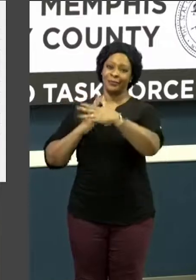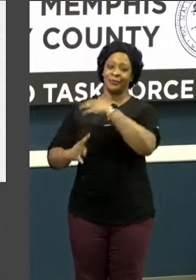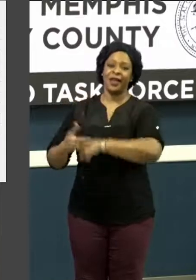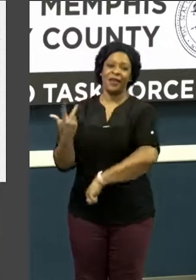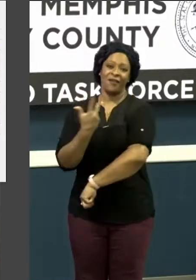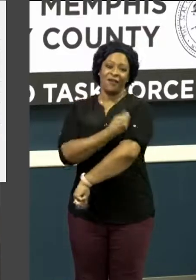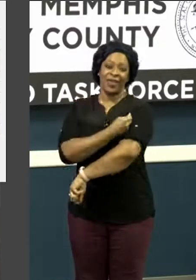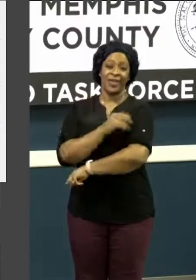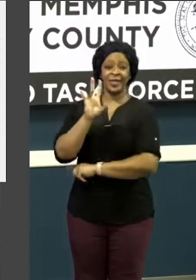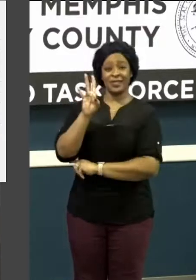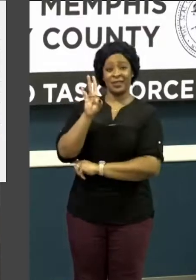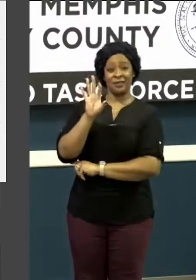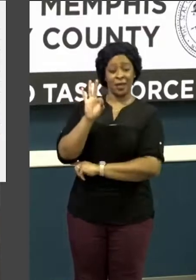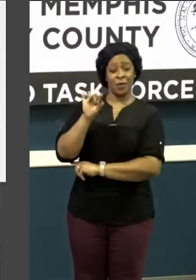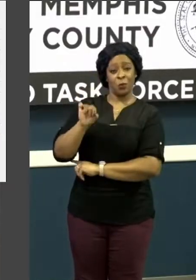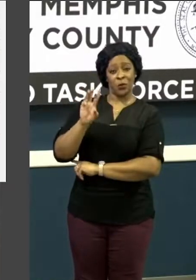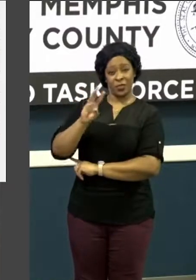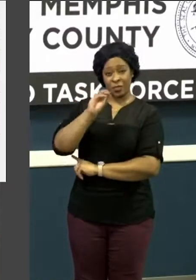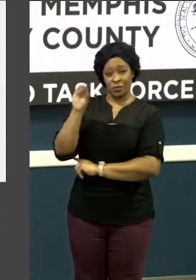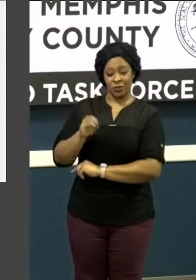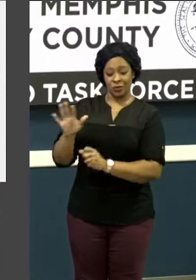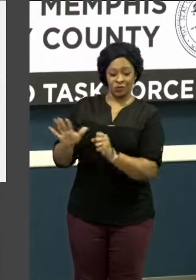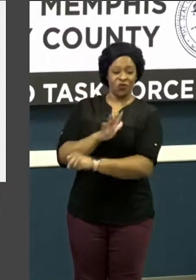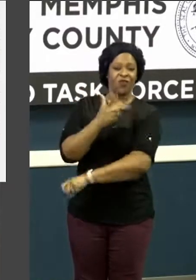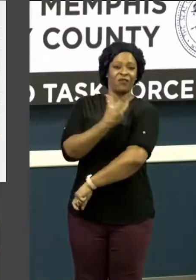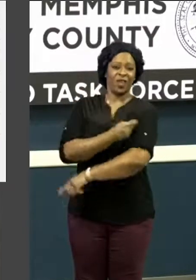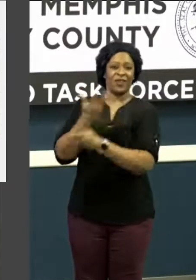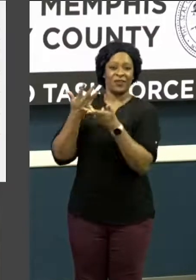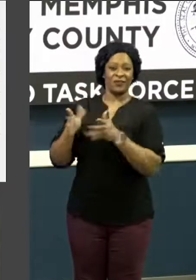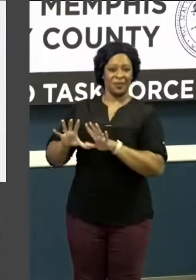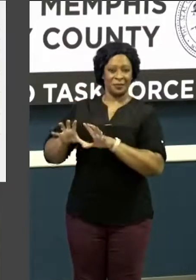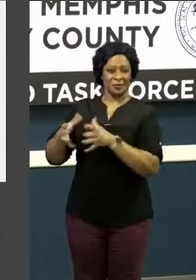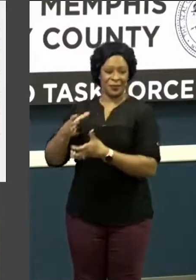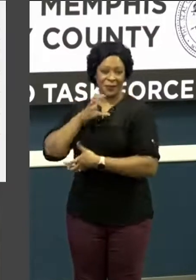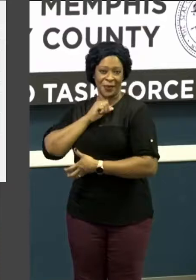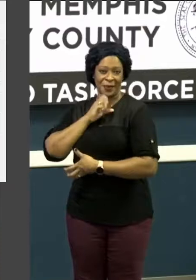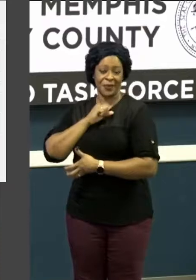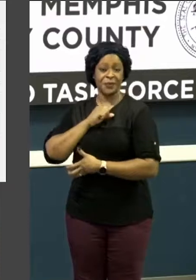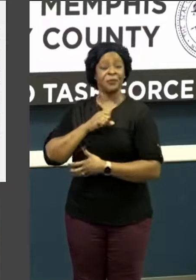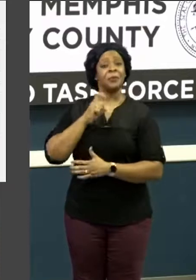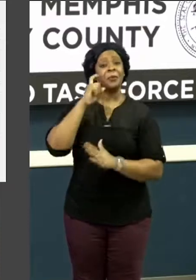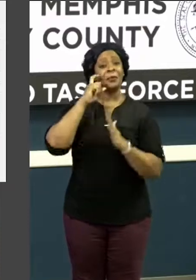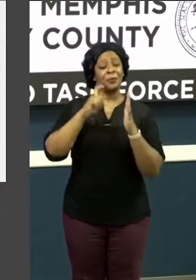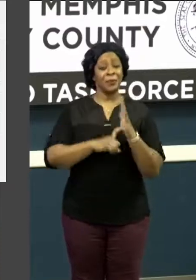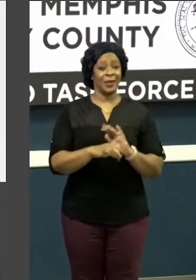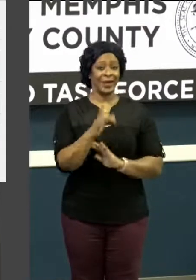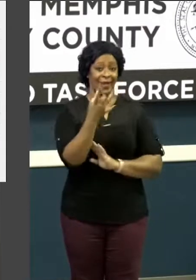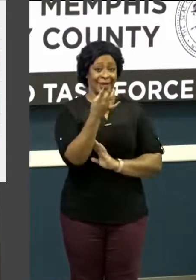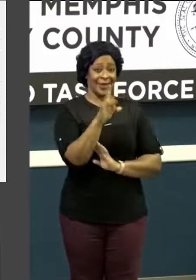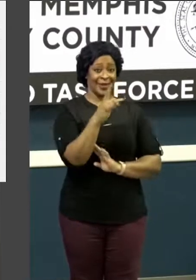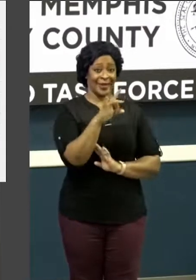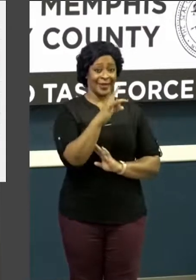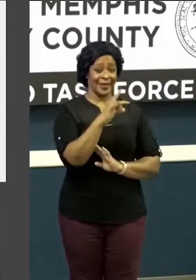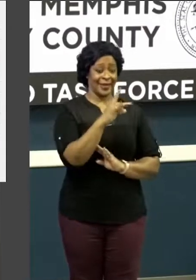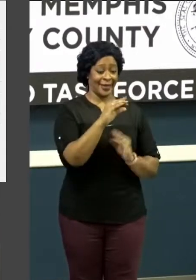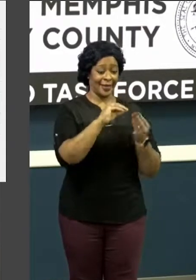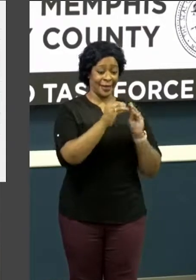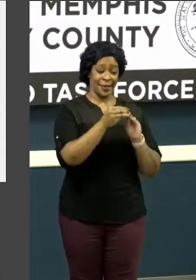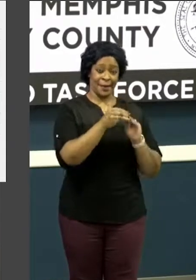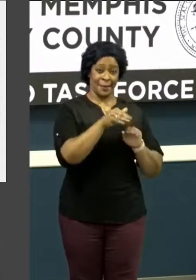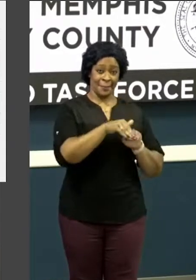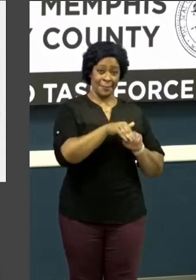with 79.6% fully vaccinated. And if you look at the 18 plus